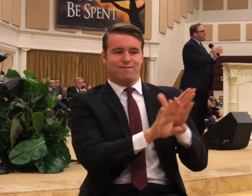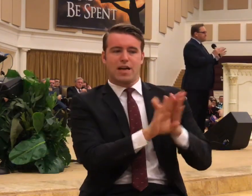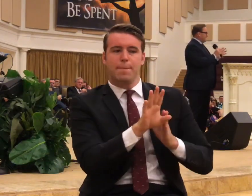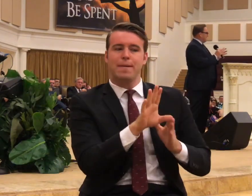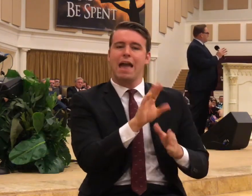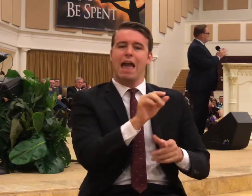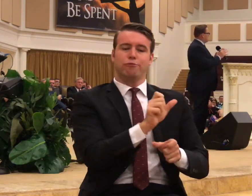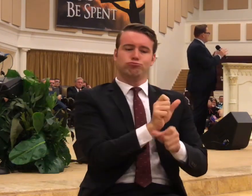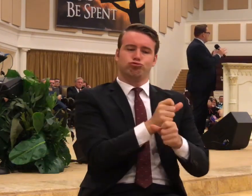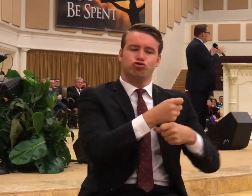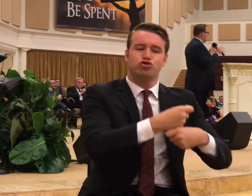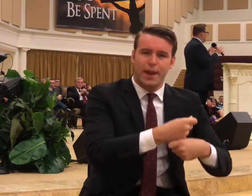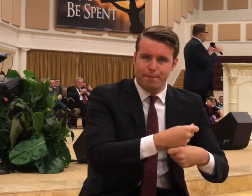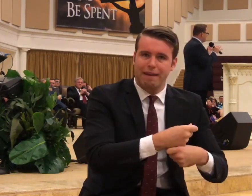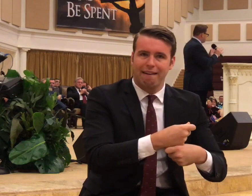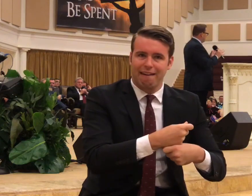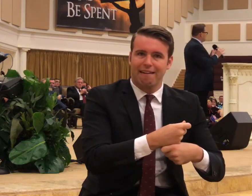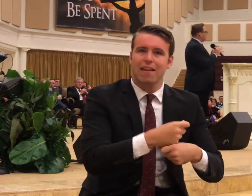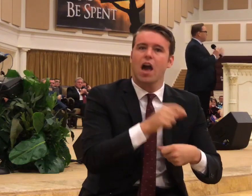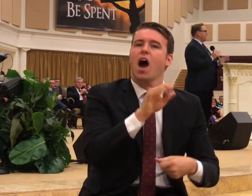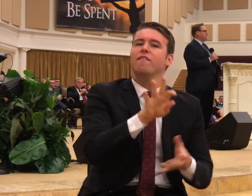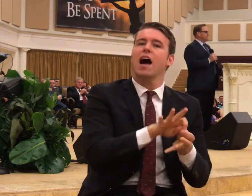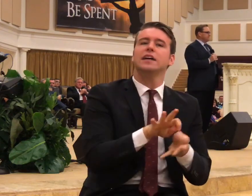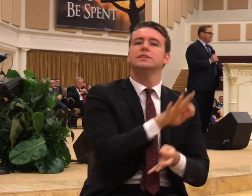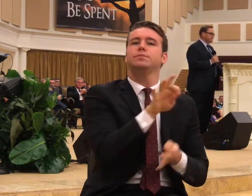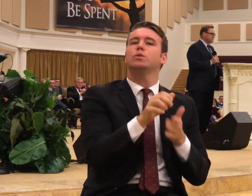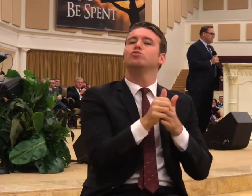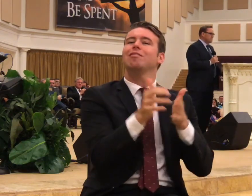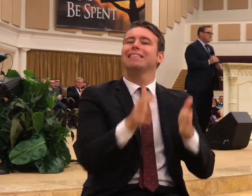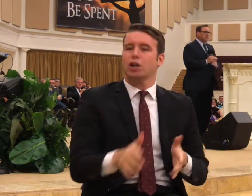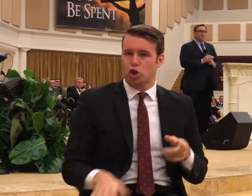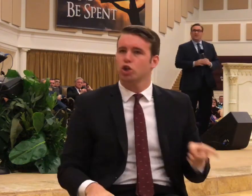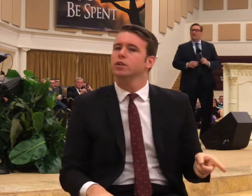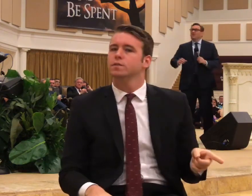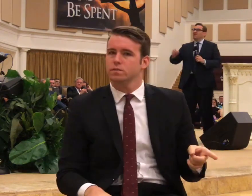and shaping of a spiritual leader.